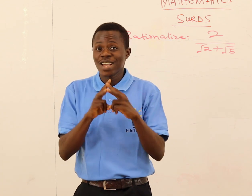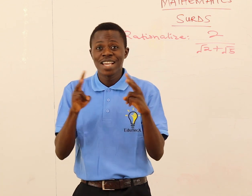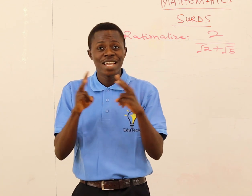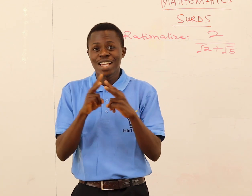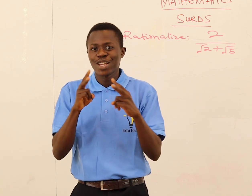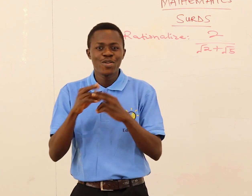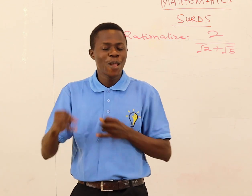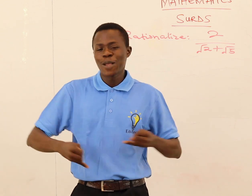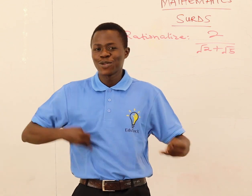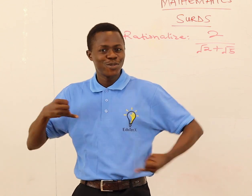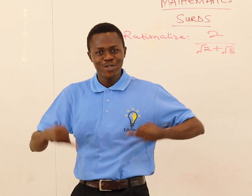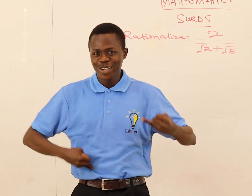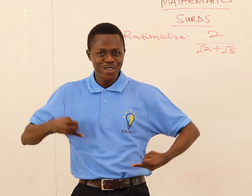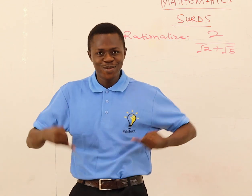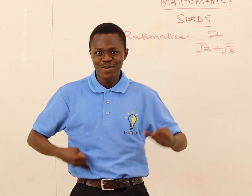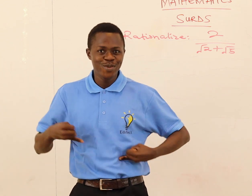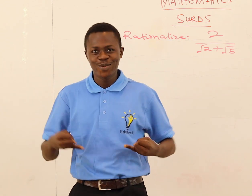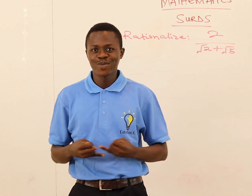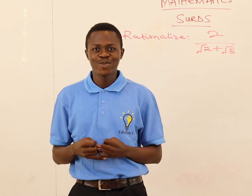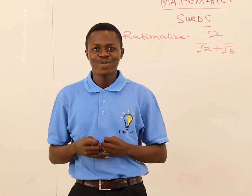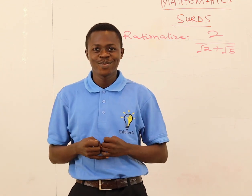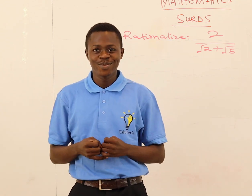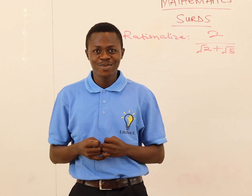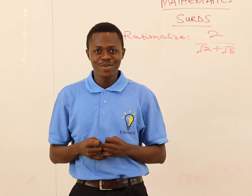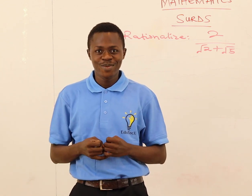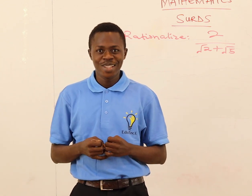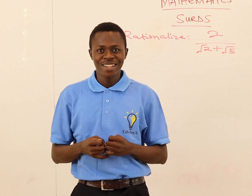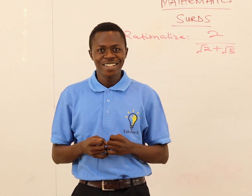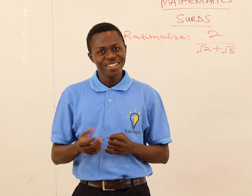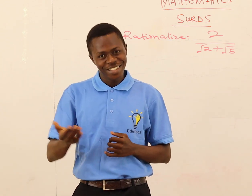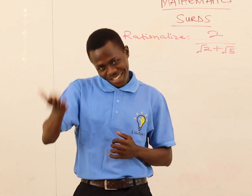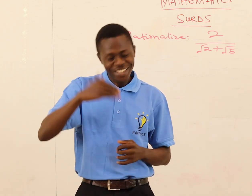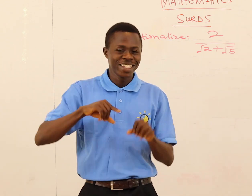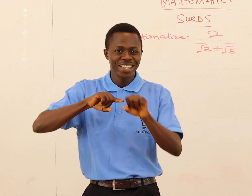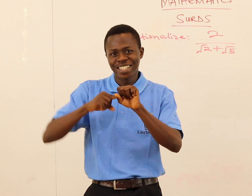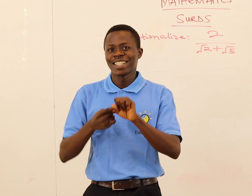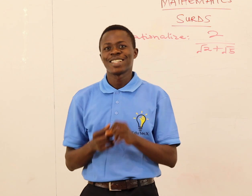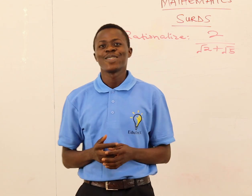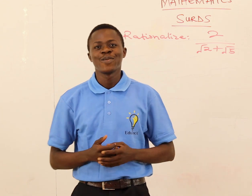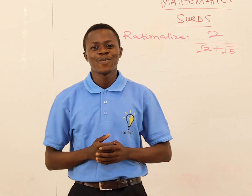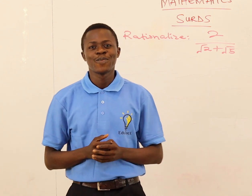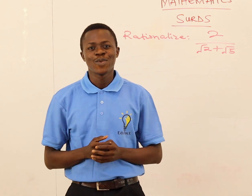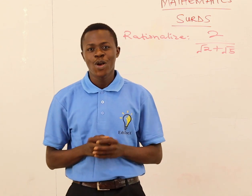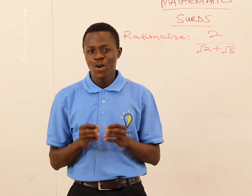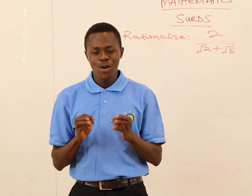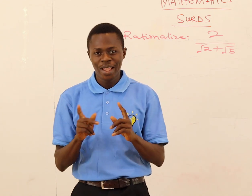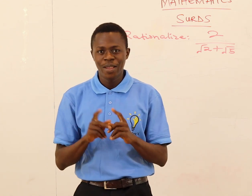I know that you are going to enjoy today's lesson. So come along and let's